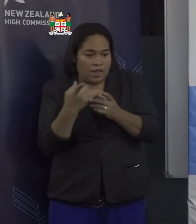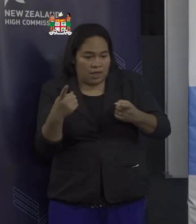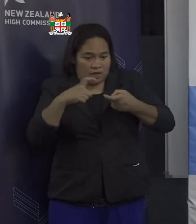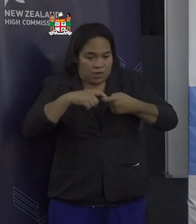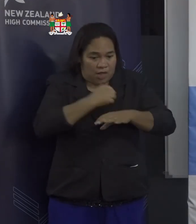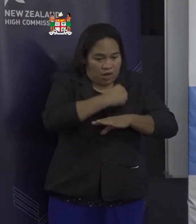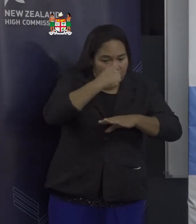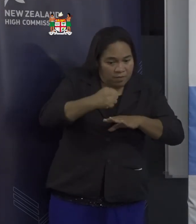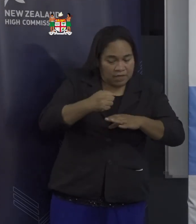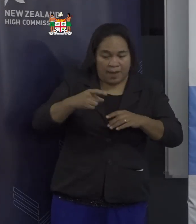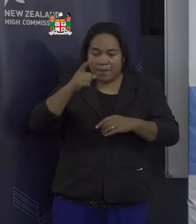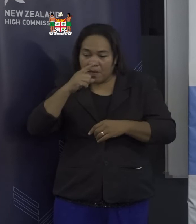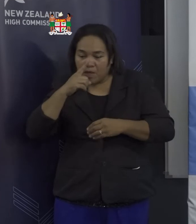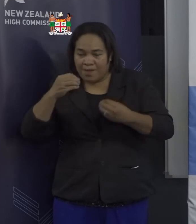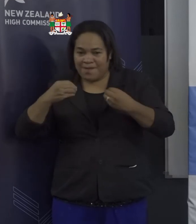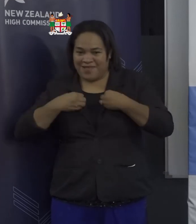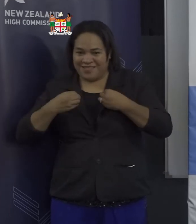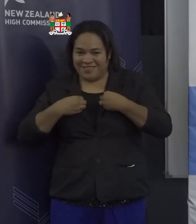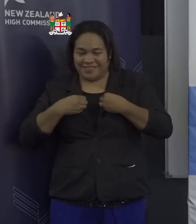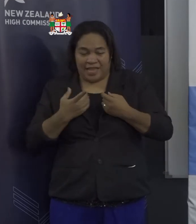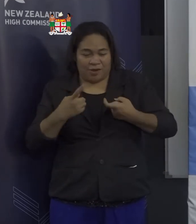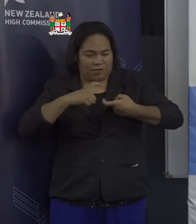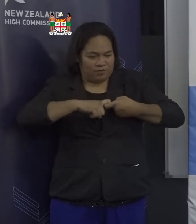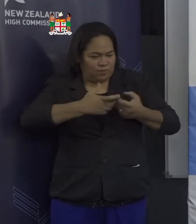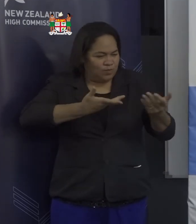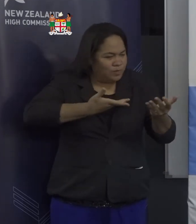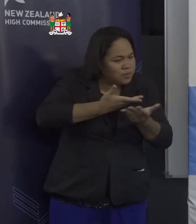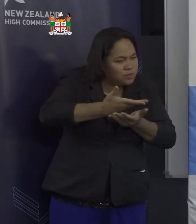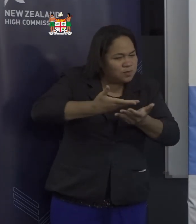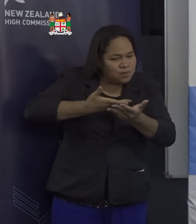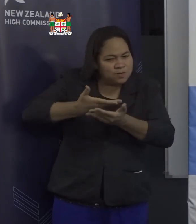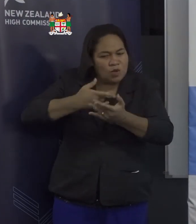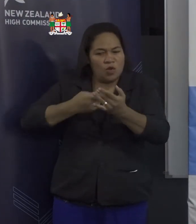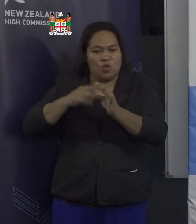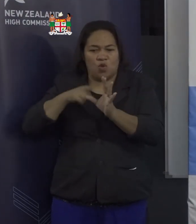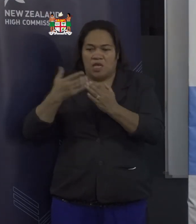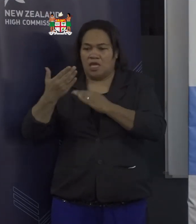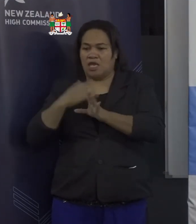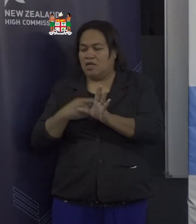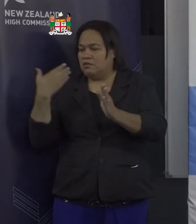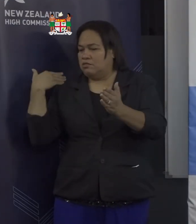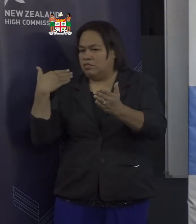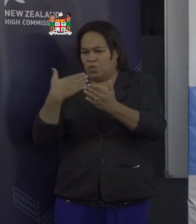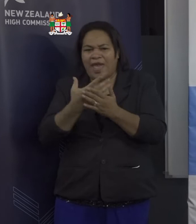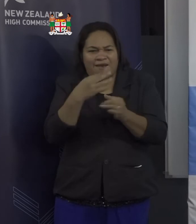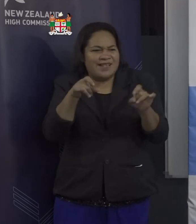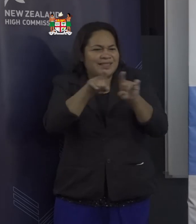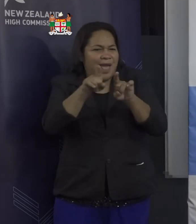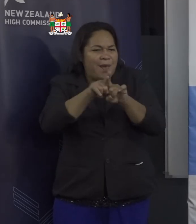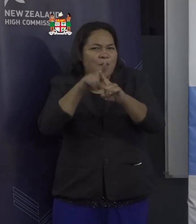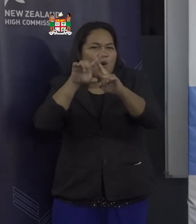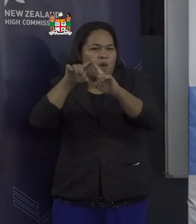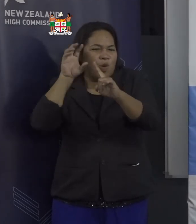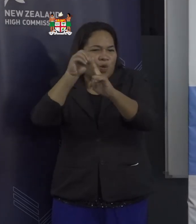peoples and our businesses. And we've collaborated as we've gone through the years to advance our shared interests and to